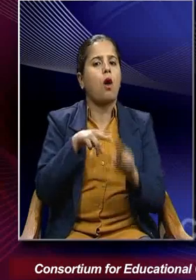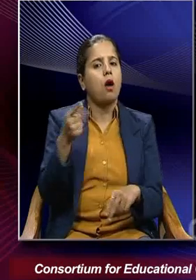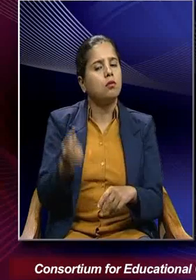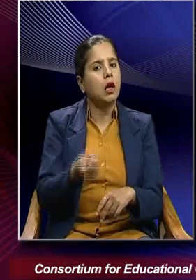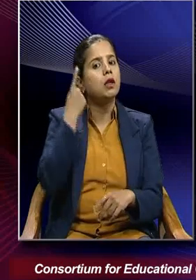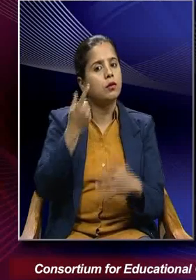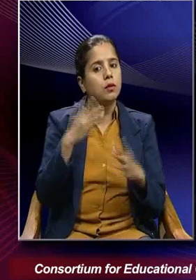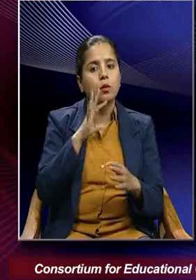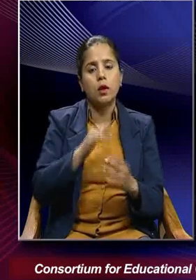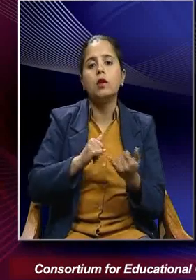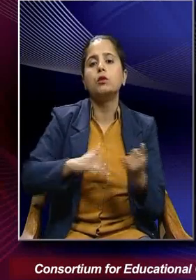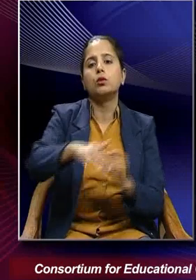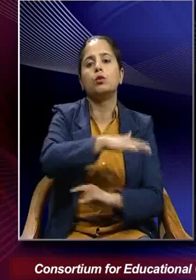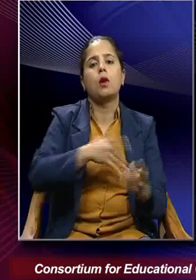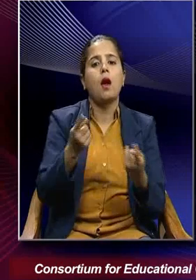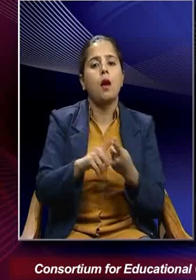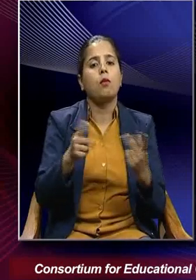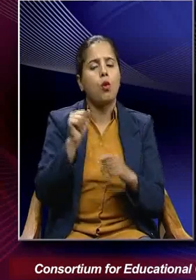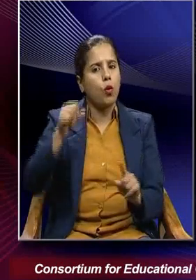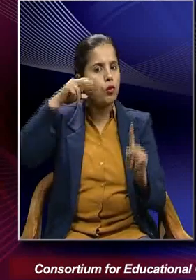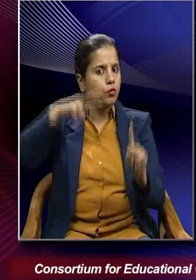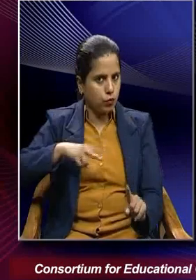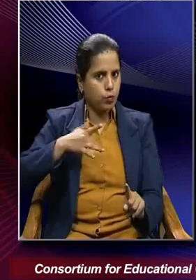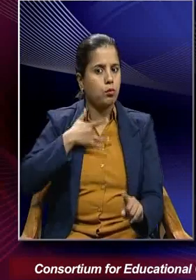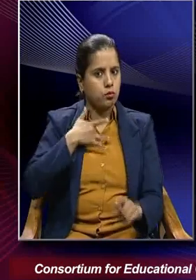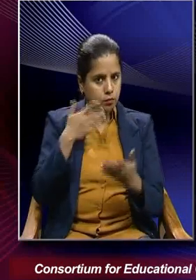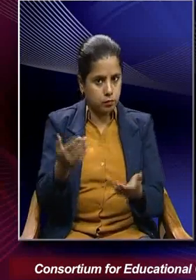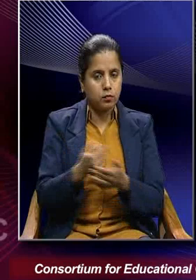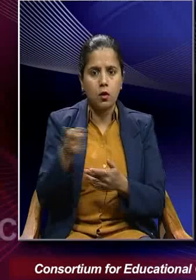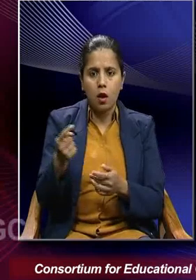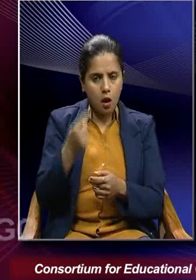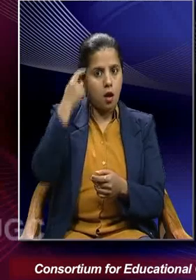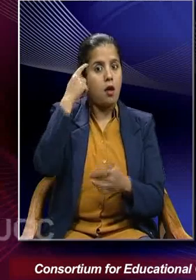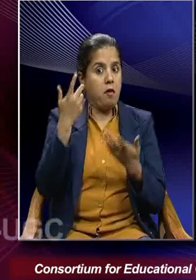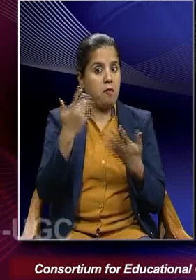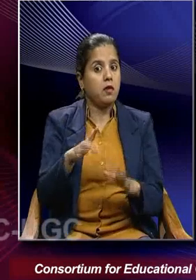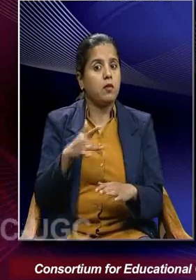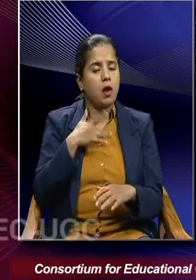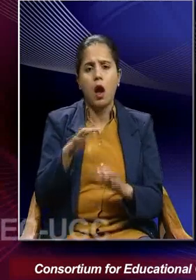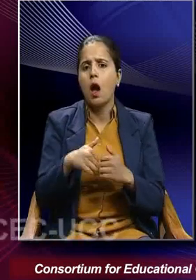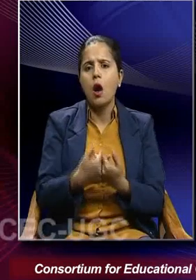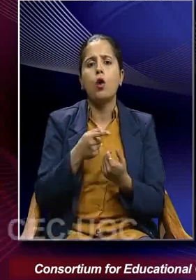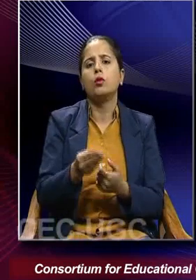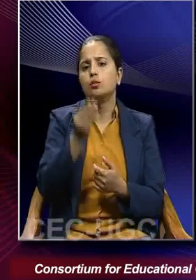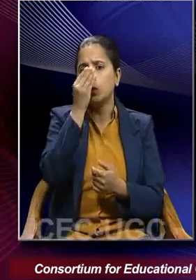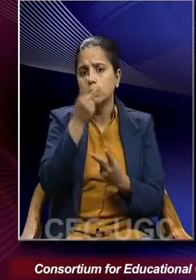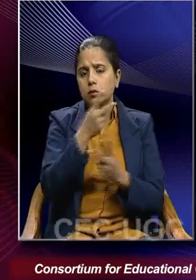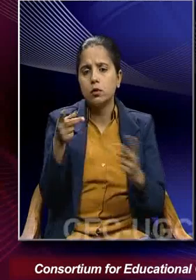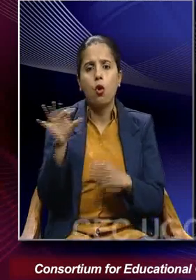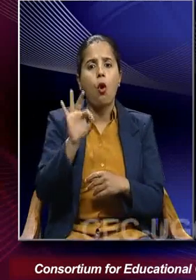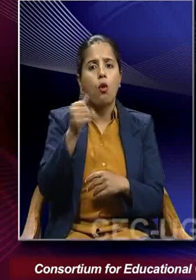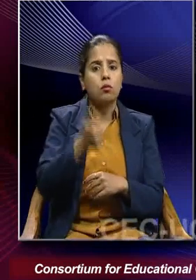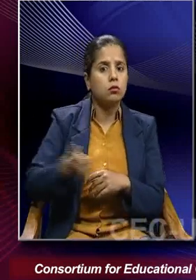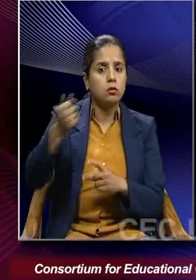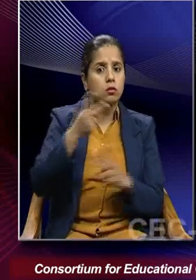realization of the situation from his viewpoint, and he realized that how Muslims officials from top down